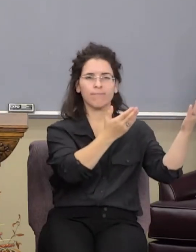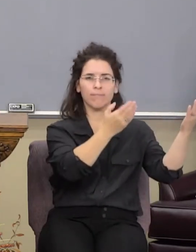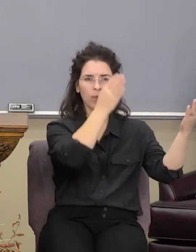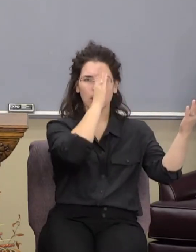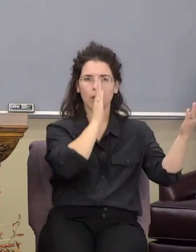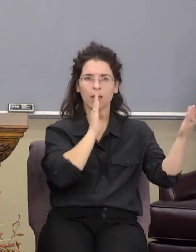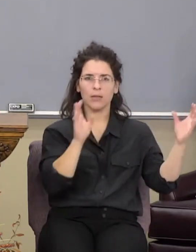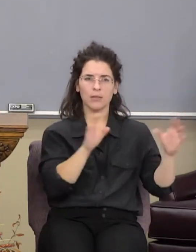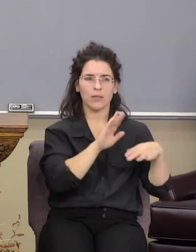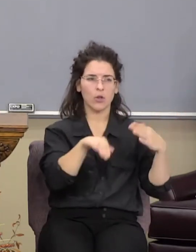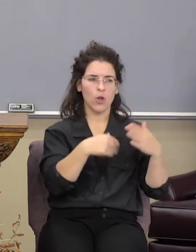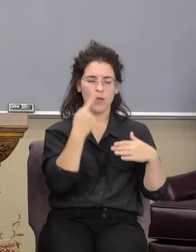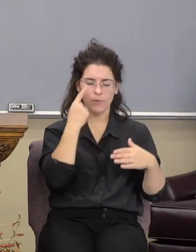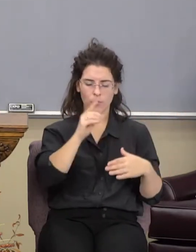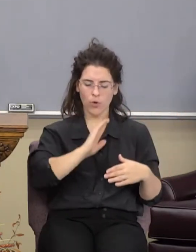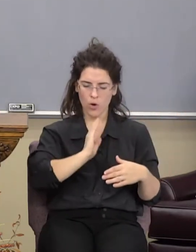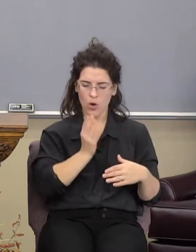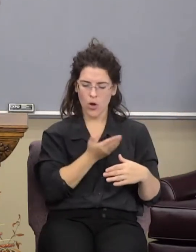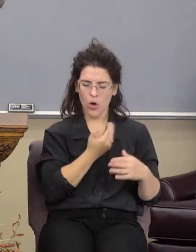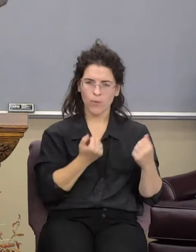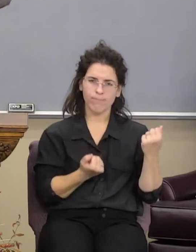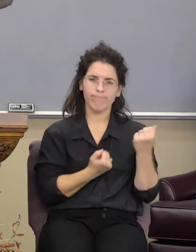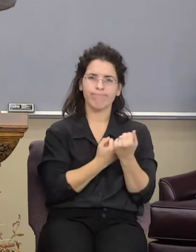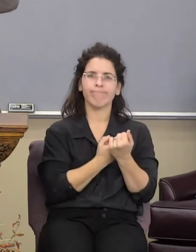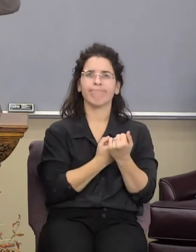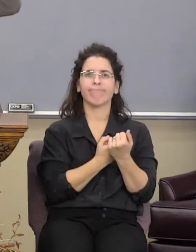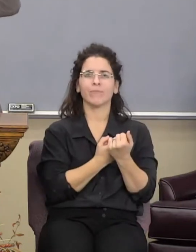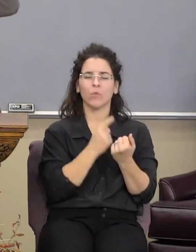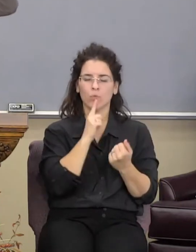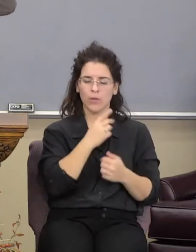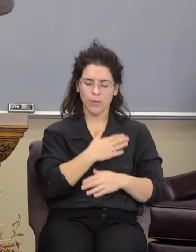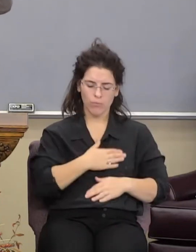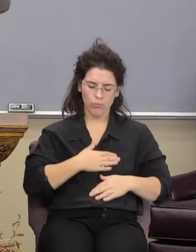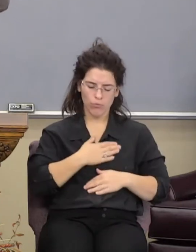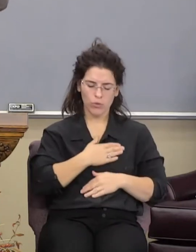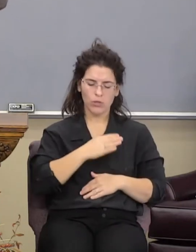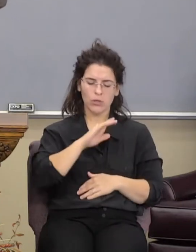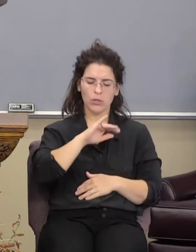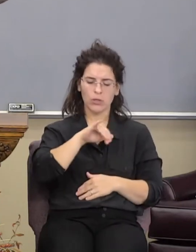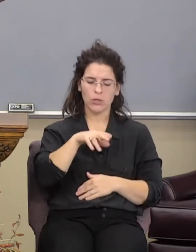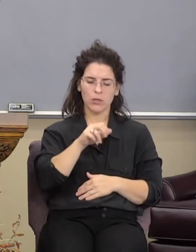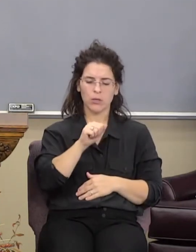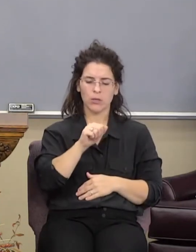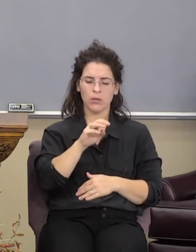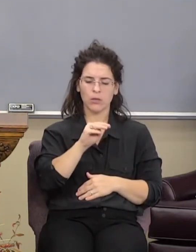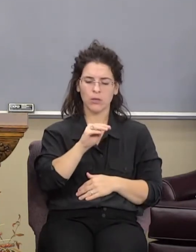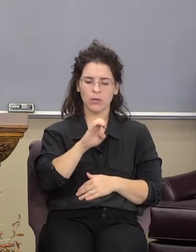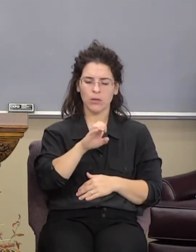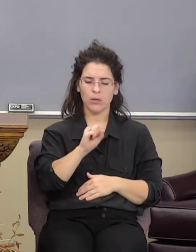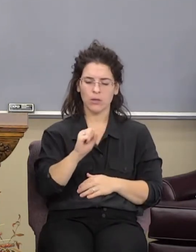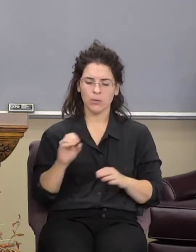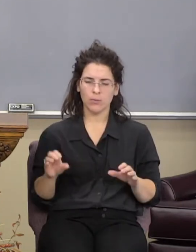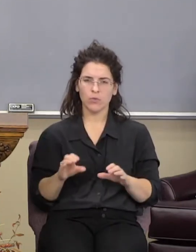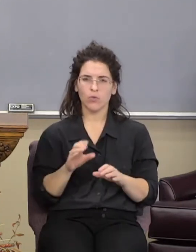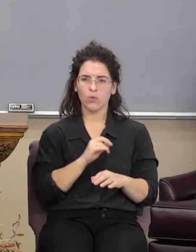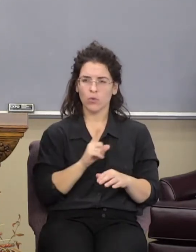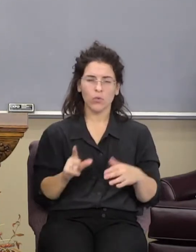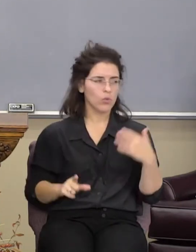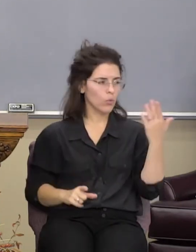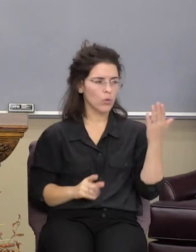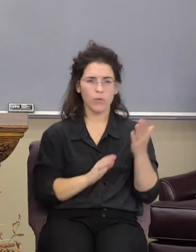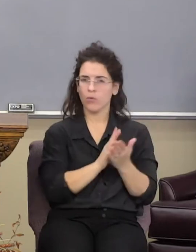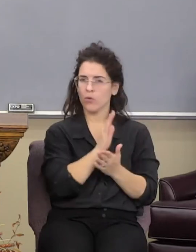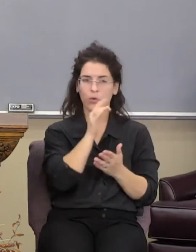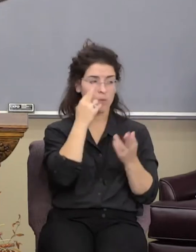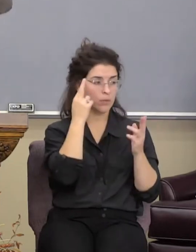God did it all on our behalf. So now, appreciate what James is doing here. The Lord of glory, He doesn't